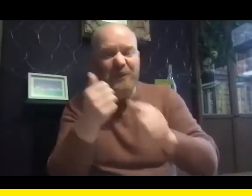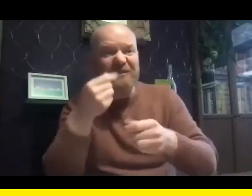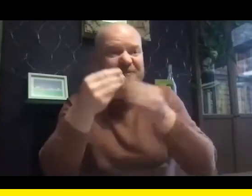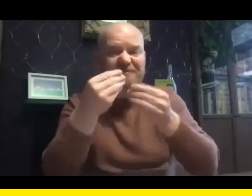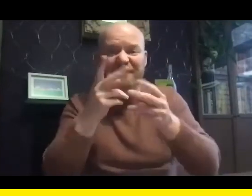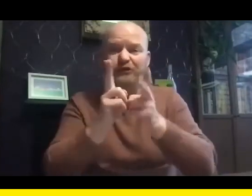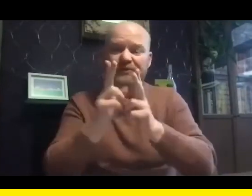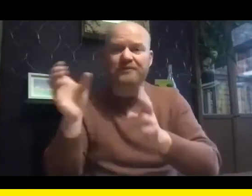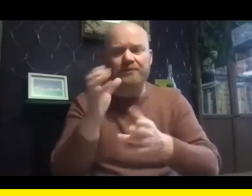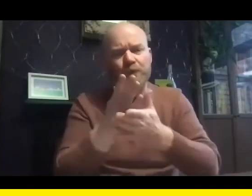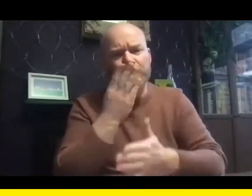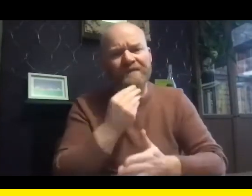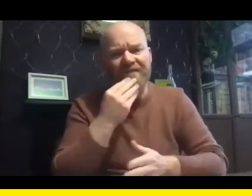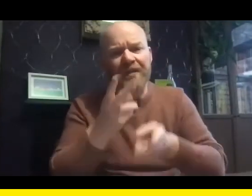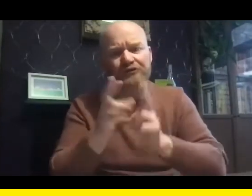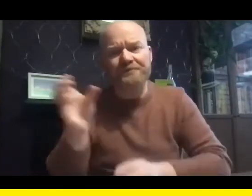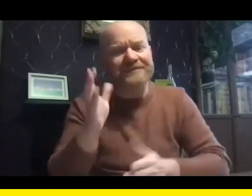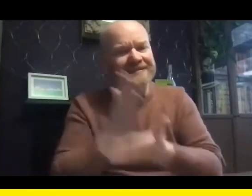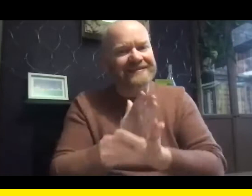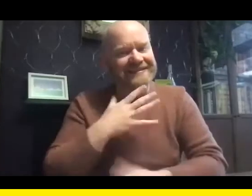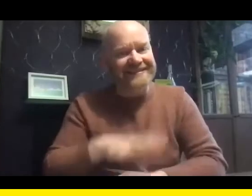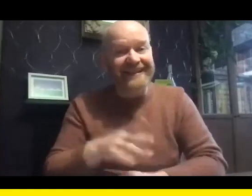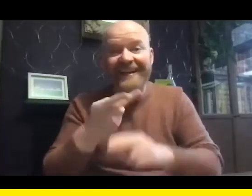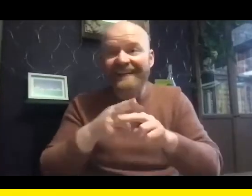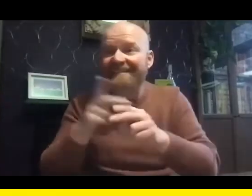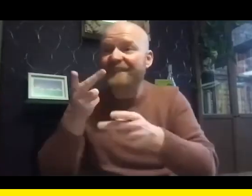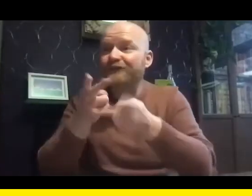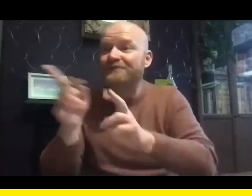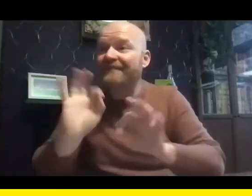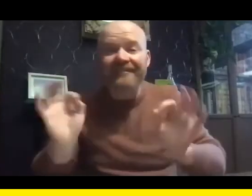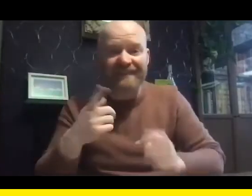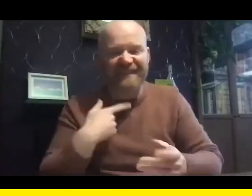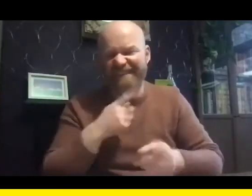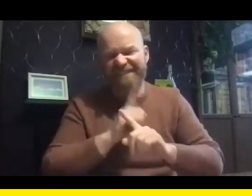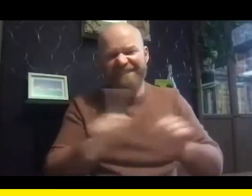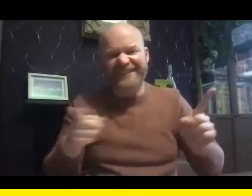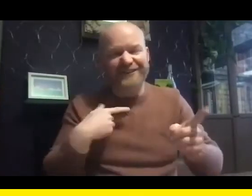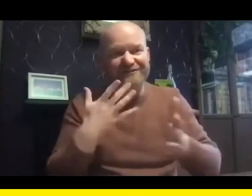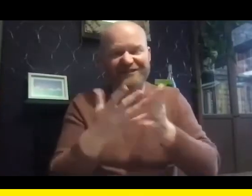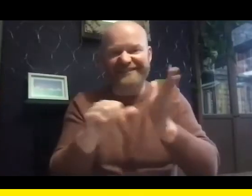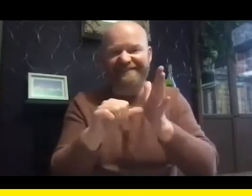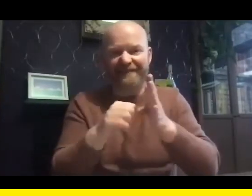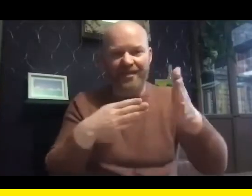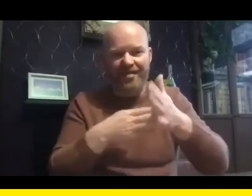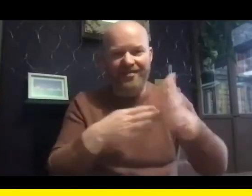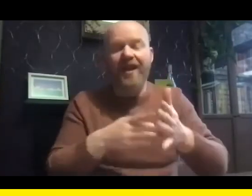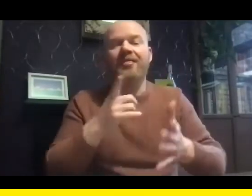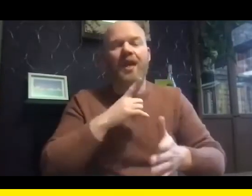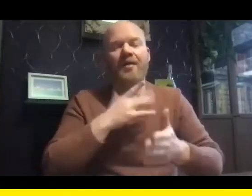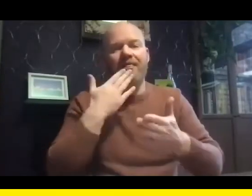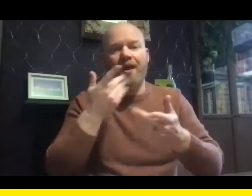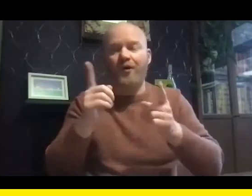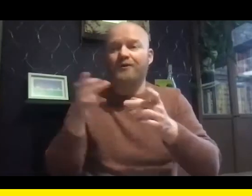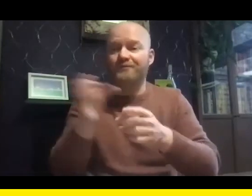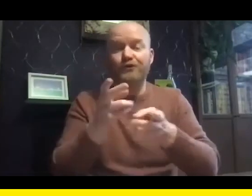I would check things out of date, that sort of thing. And it was very useful to have an interpreter with me as well. I look back now and think if I